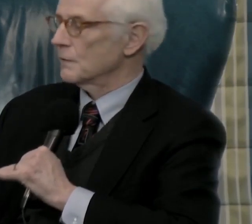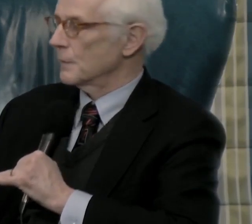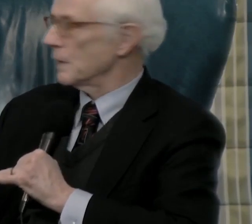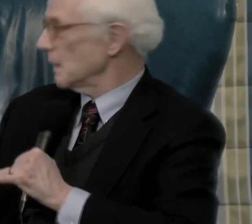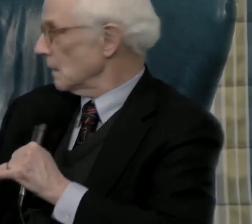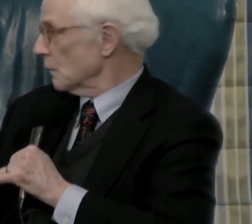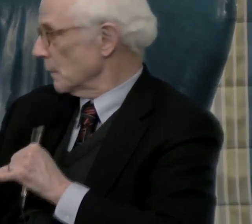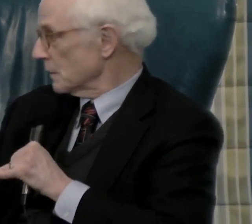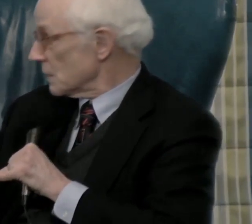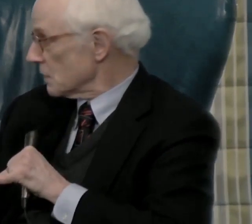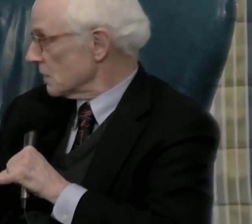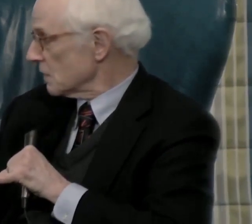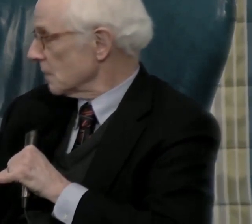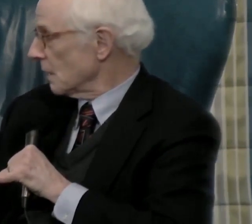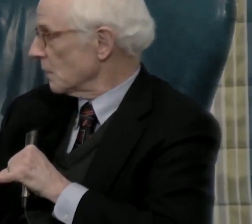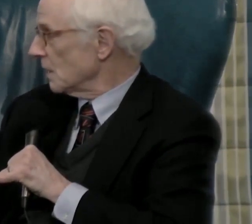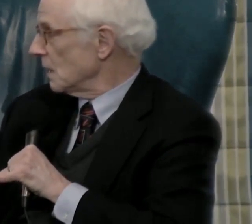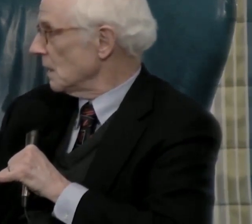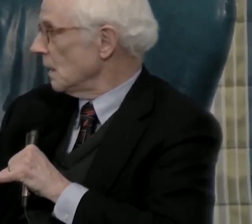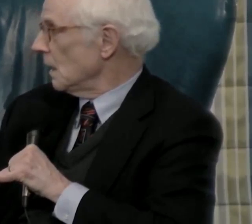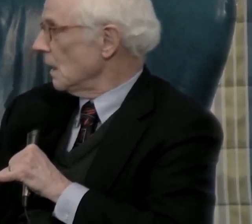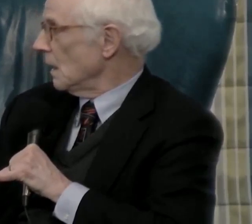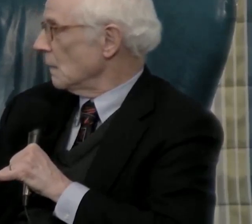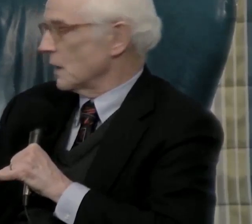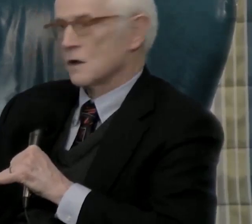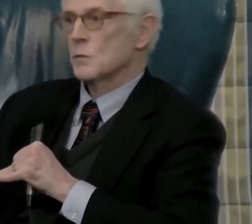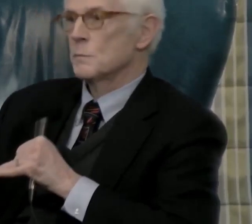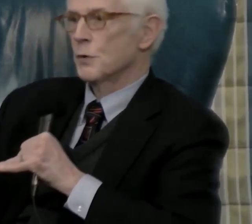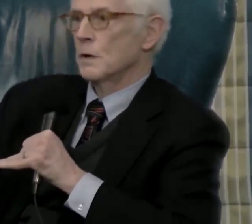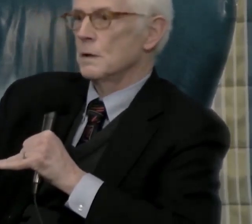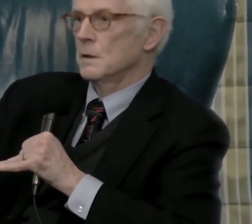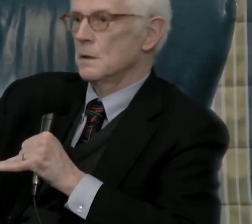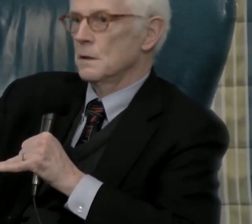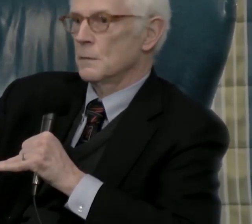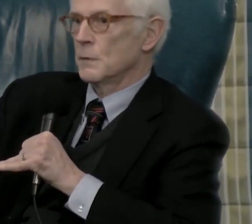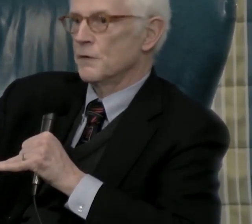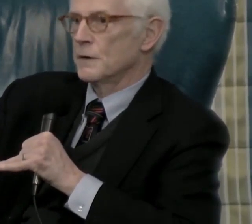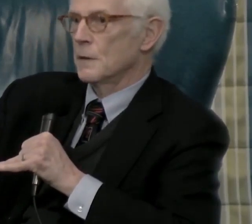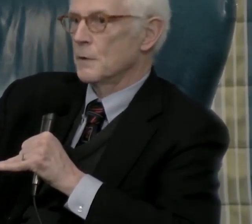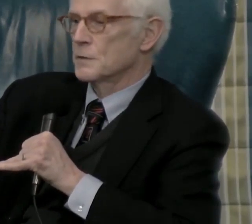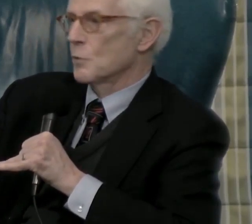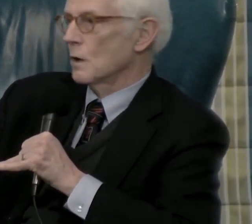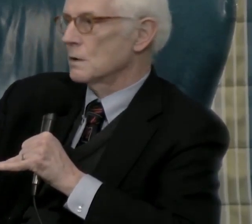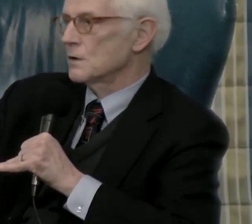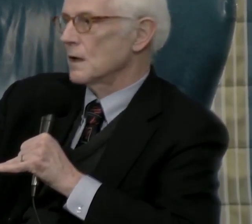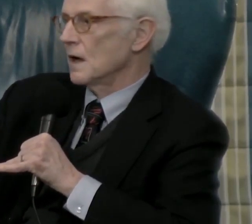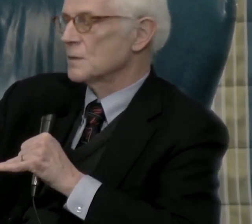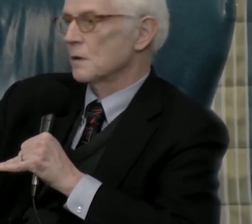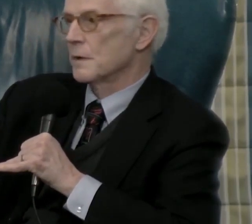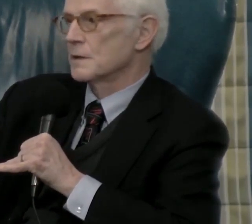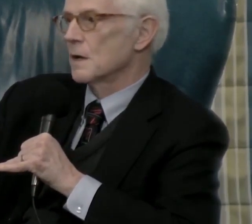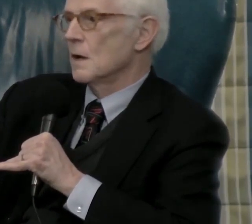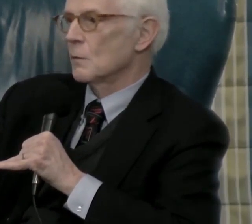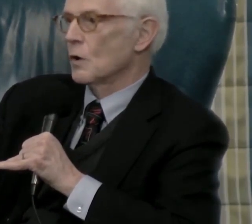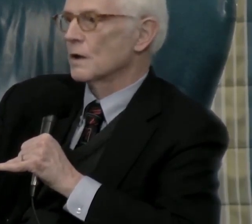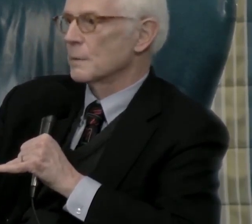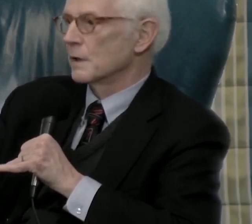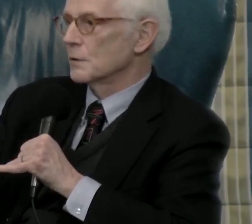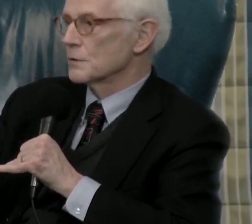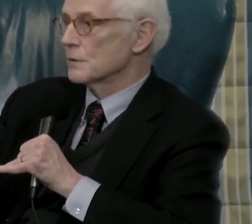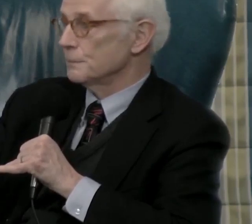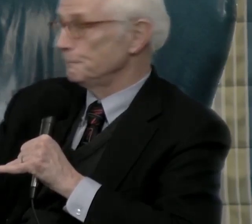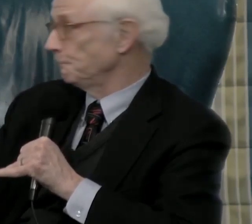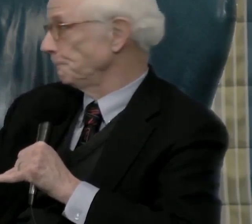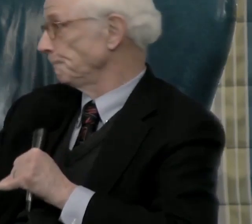community, from the criminal justice system that we need, because we funded a bunch more state hospital beds, we're all